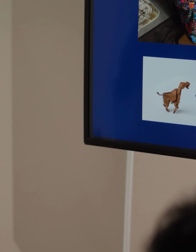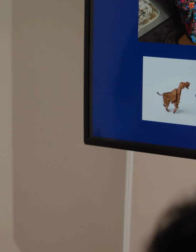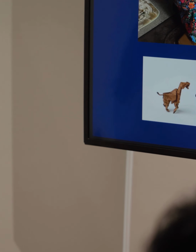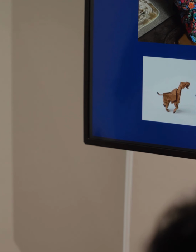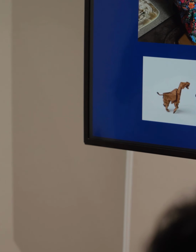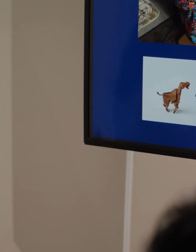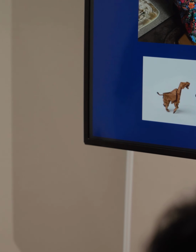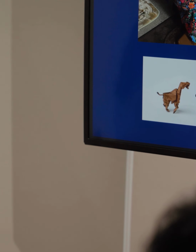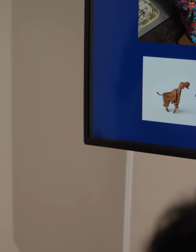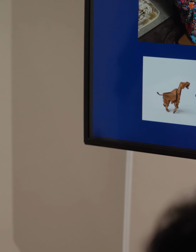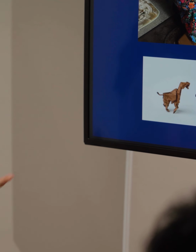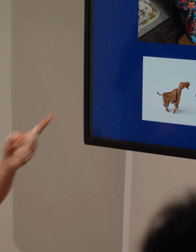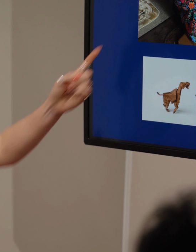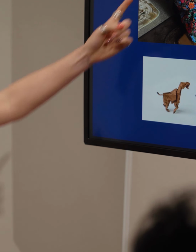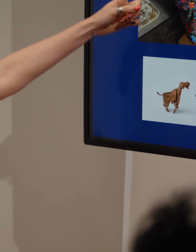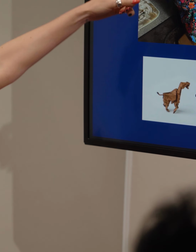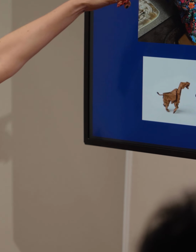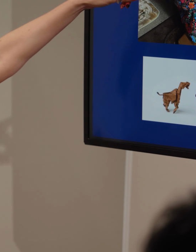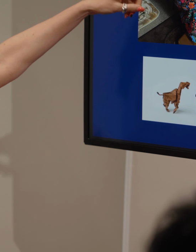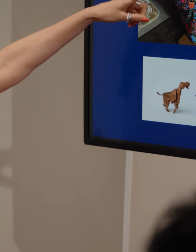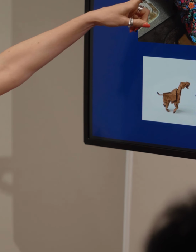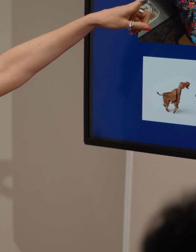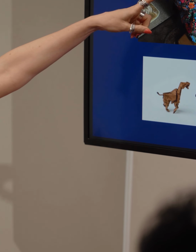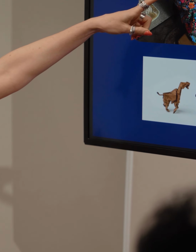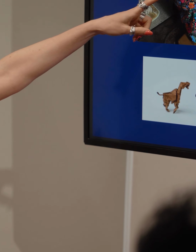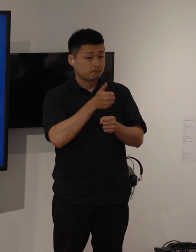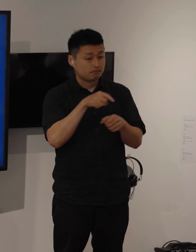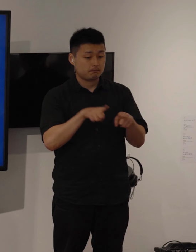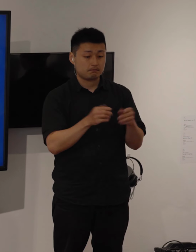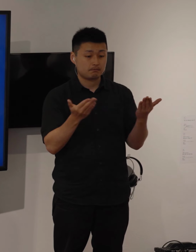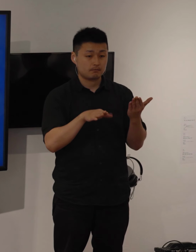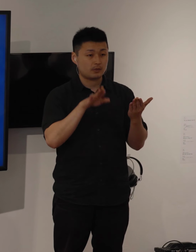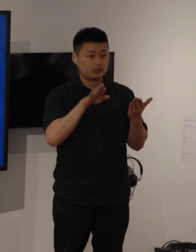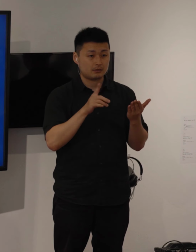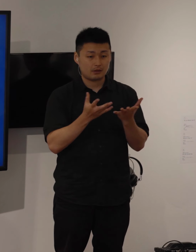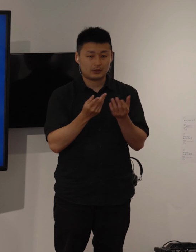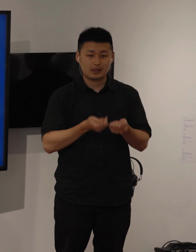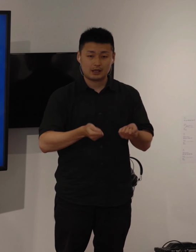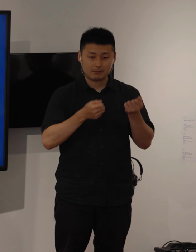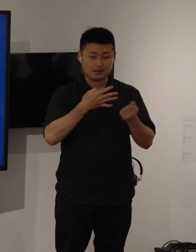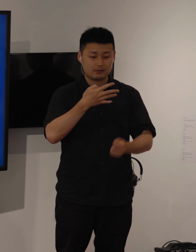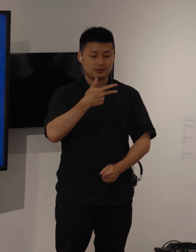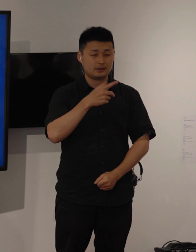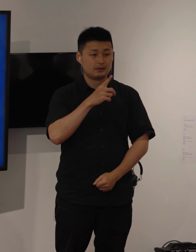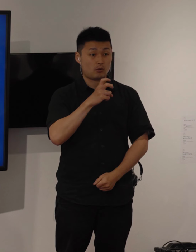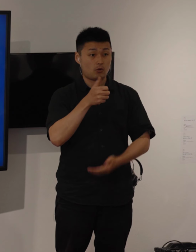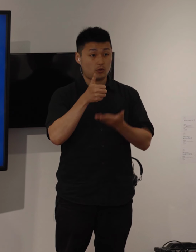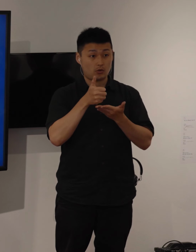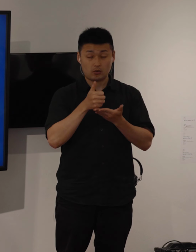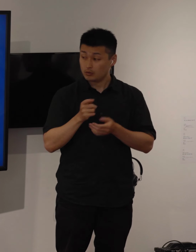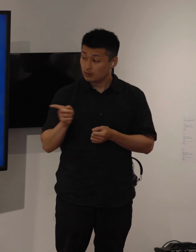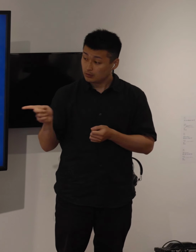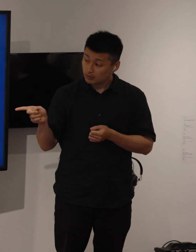Japanese disabled artists. This is Yoshihiro Watanabe, and I don't know if anyone's ever seen these before, but these are made